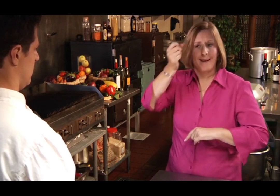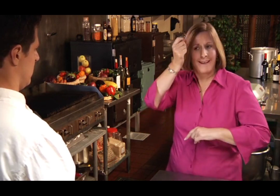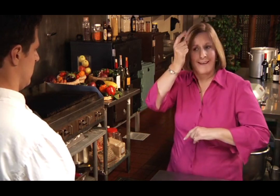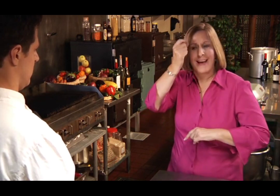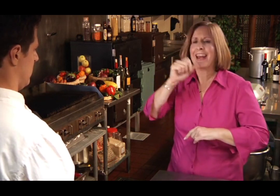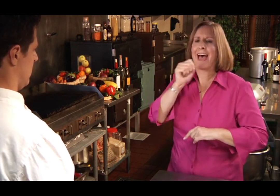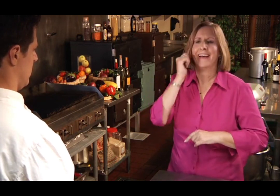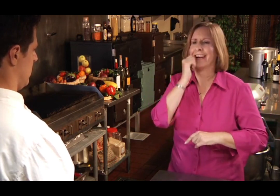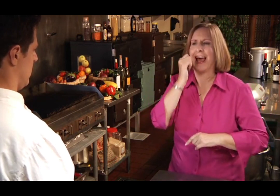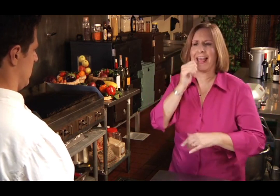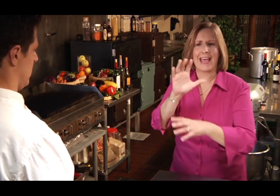daily basis.